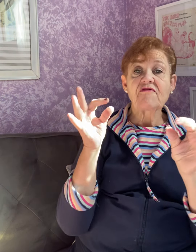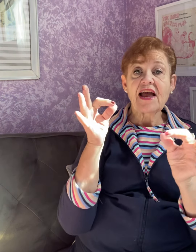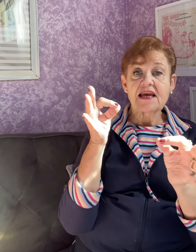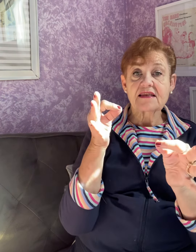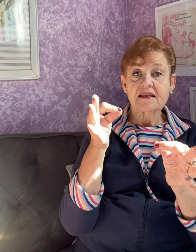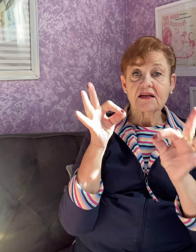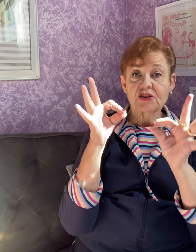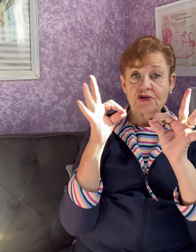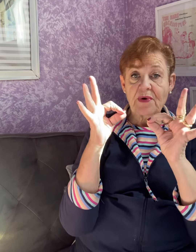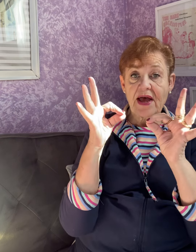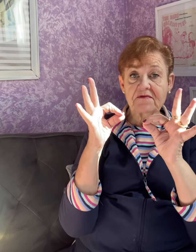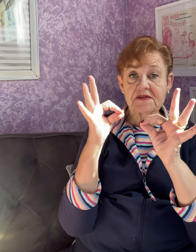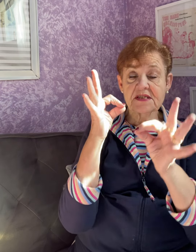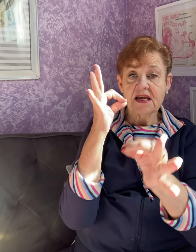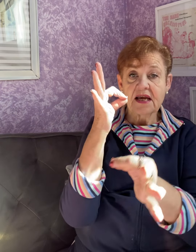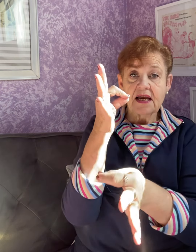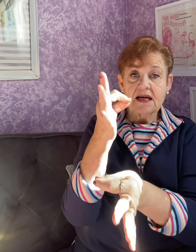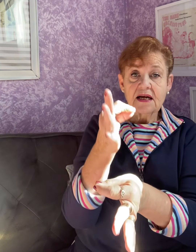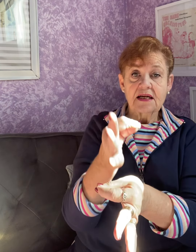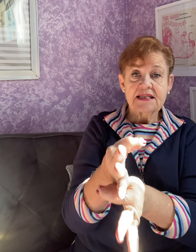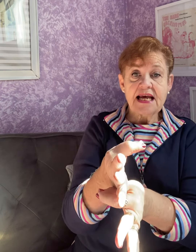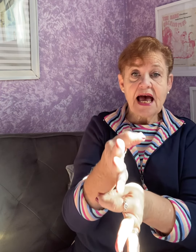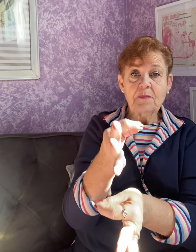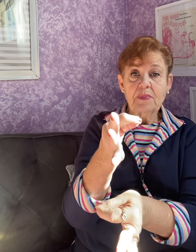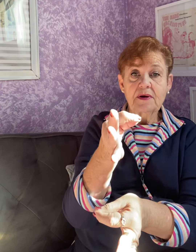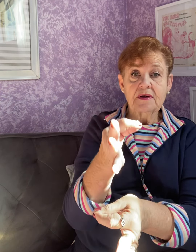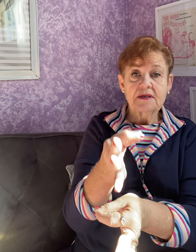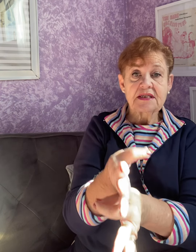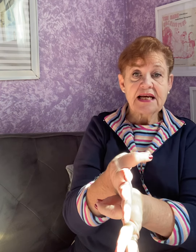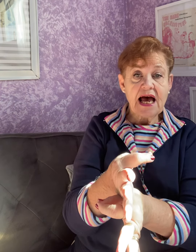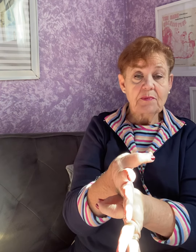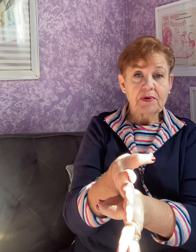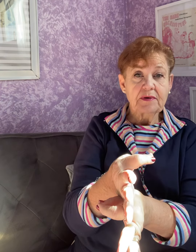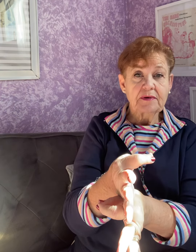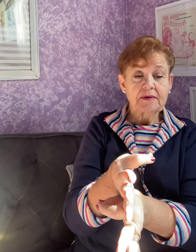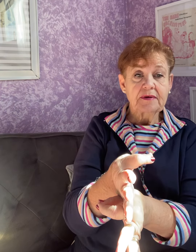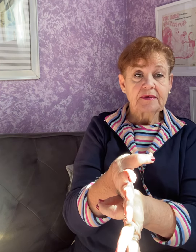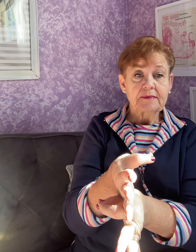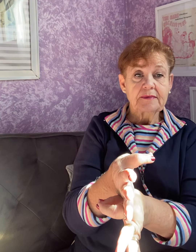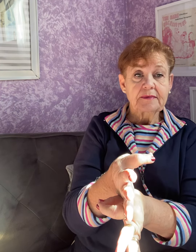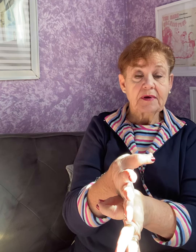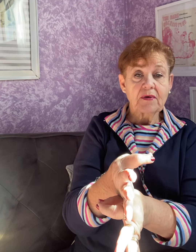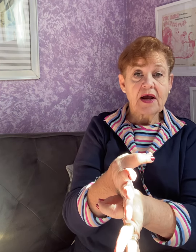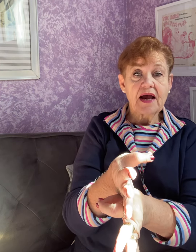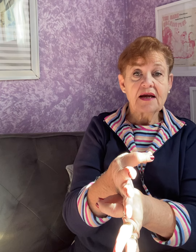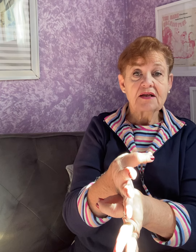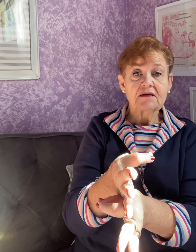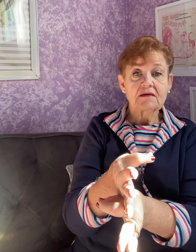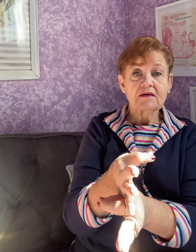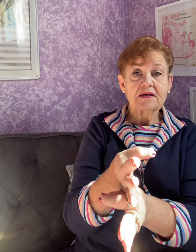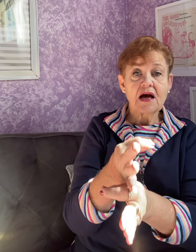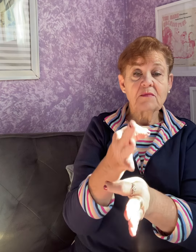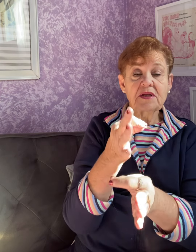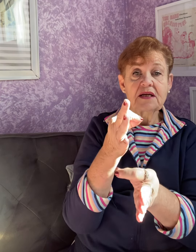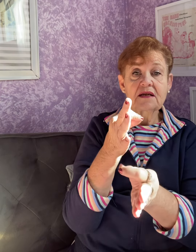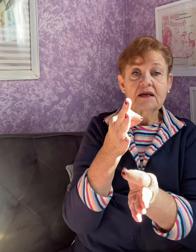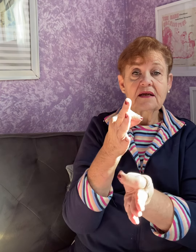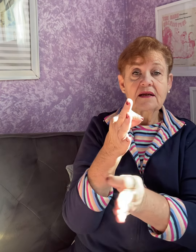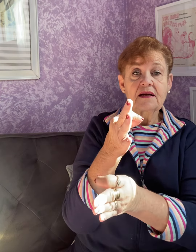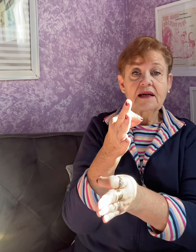faith, 2 F's, tap, tap, okay, dominant